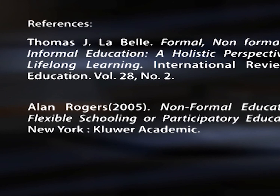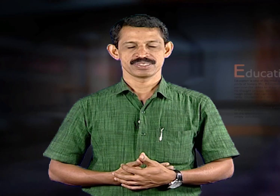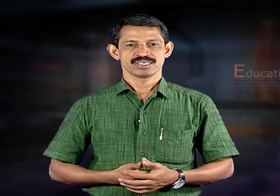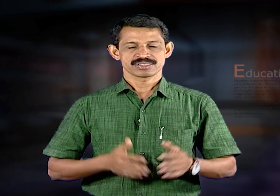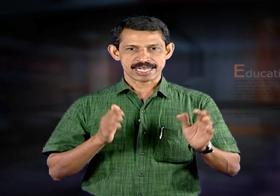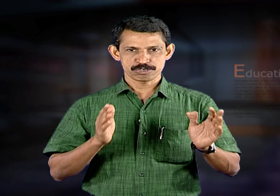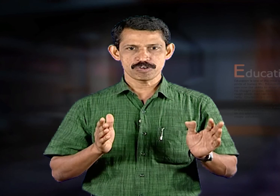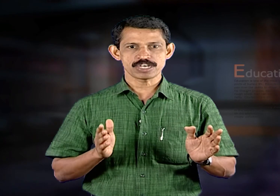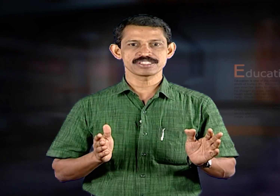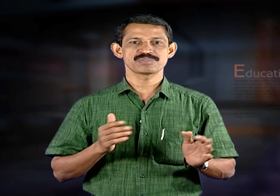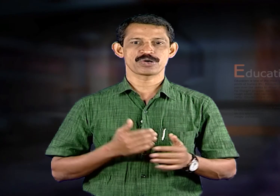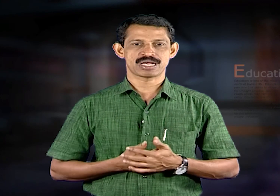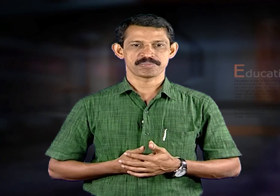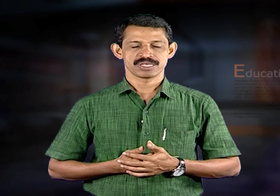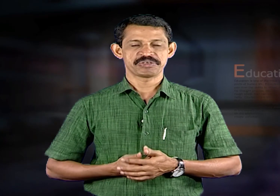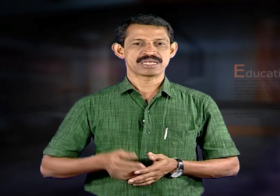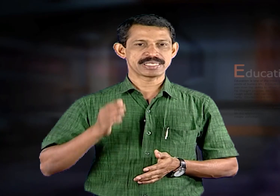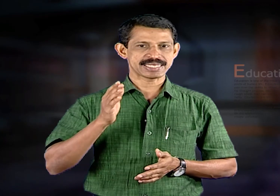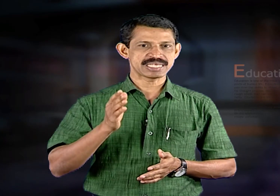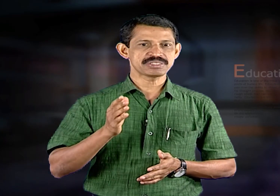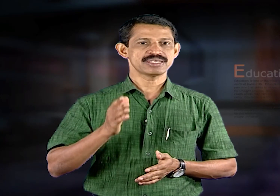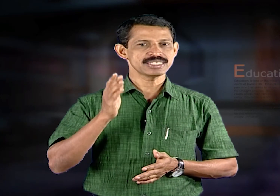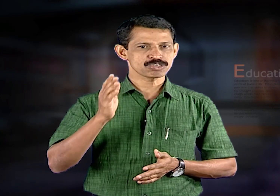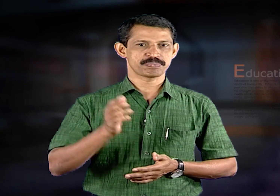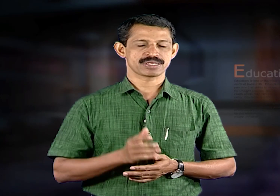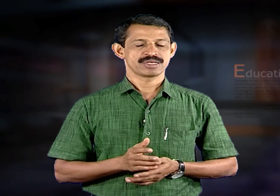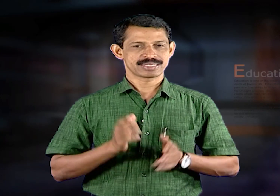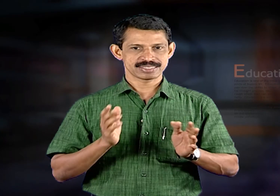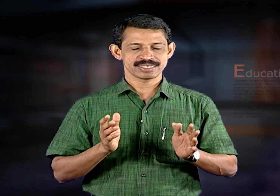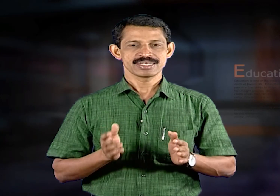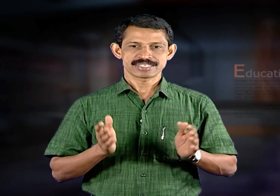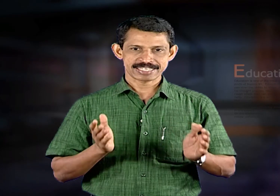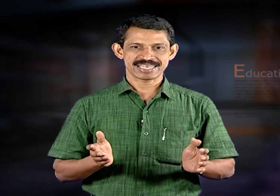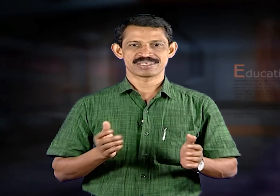Thank you for watching this program. We can meet again with another topic. Till then, take care.